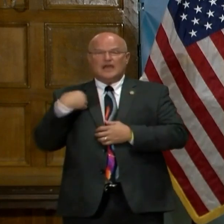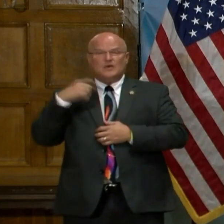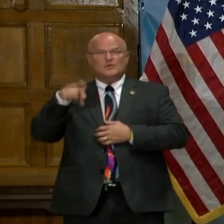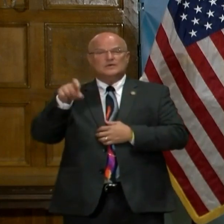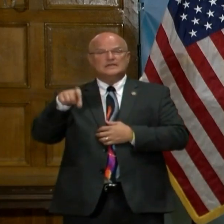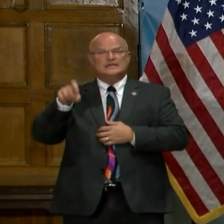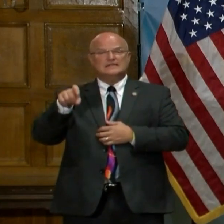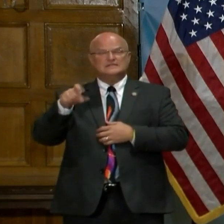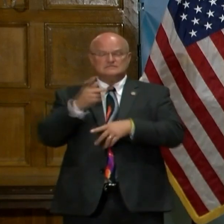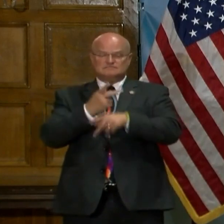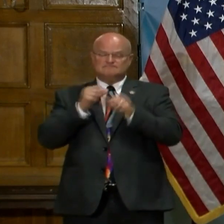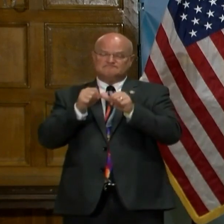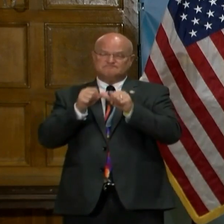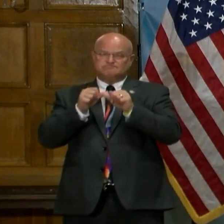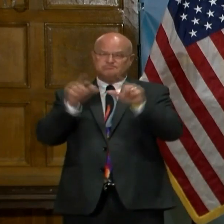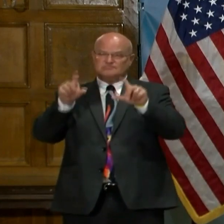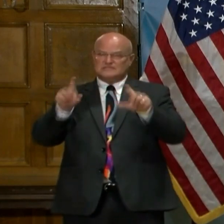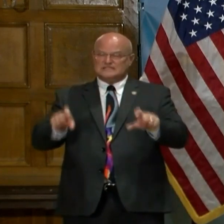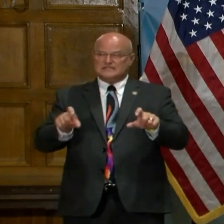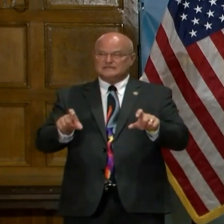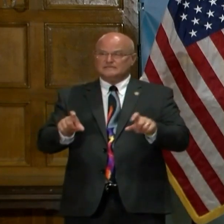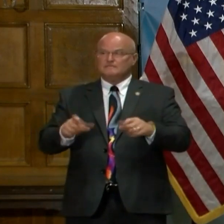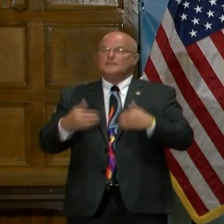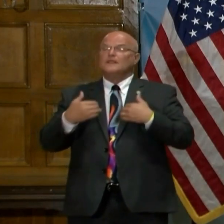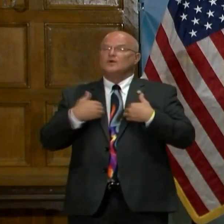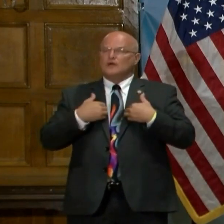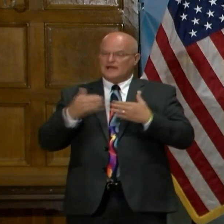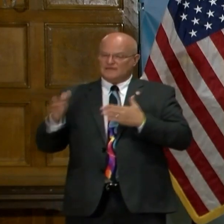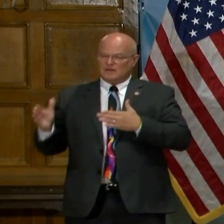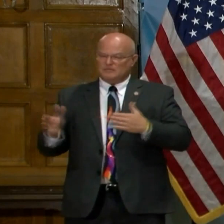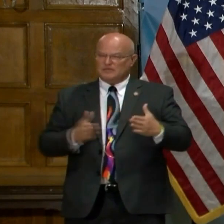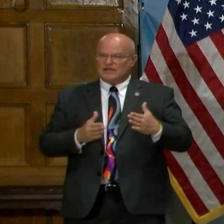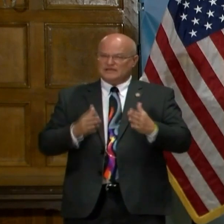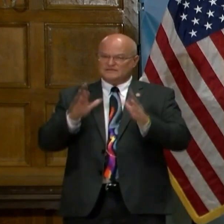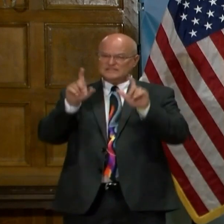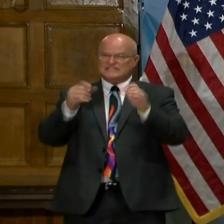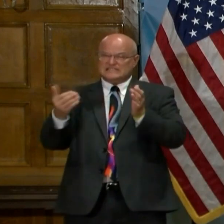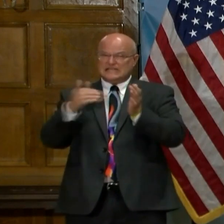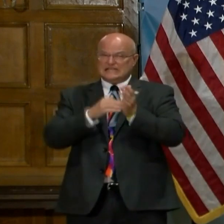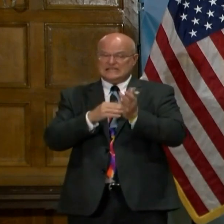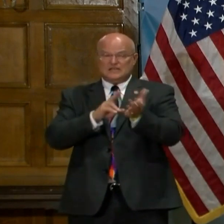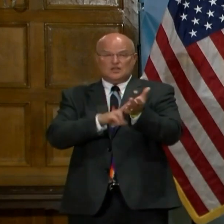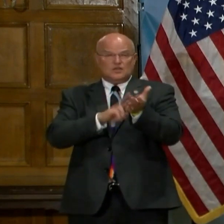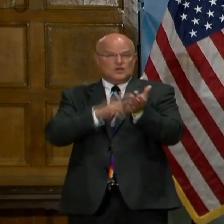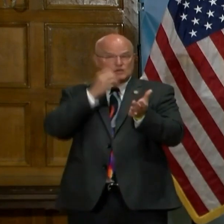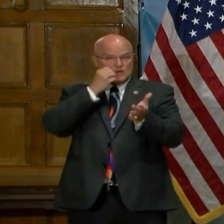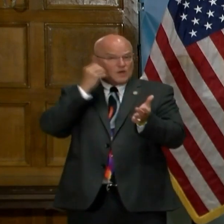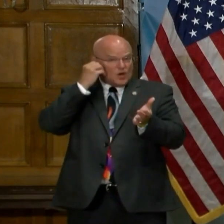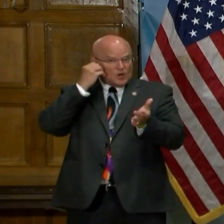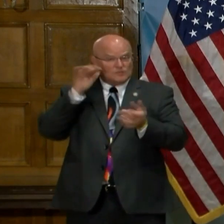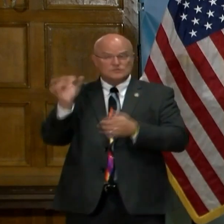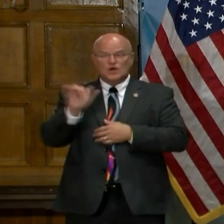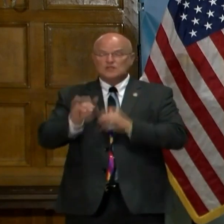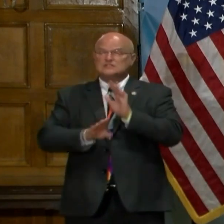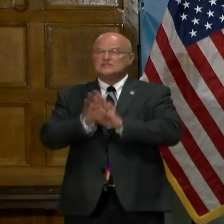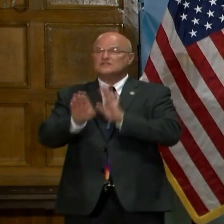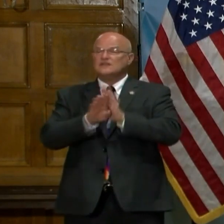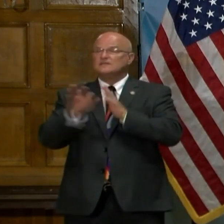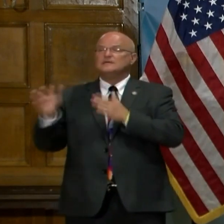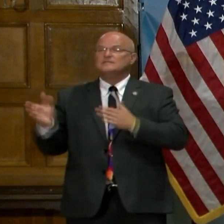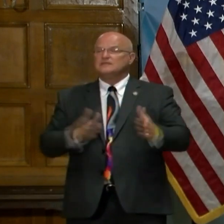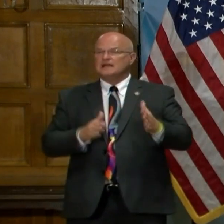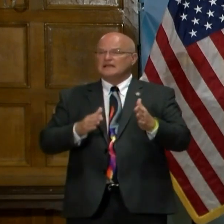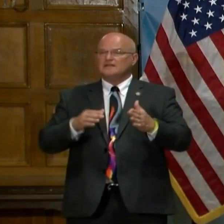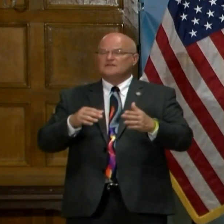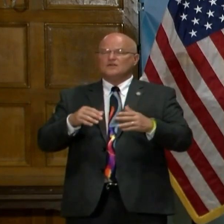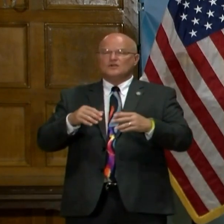just need to keep testing. We will have a strategy for retesting in the nursing homes, and we will also be developing a strategy